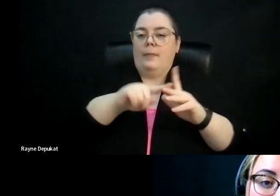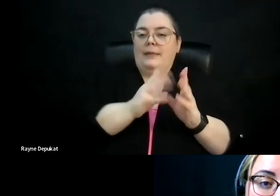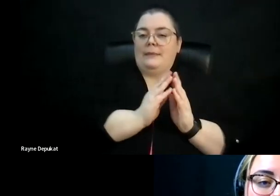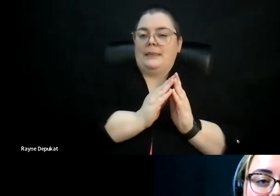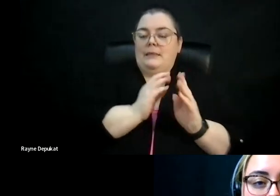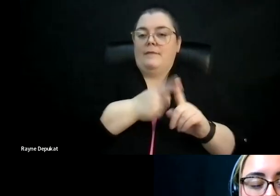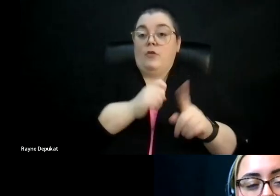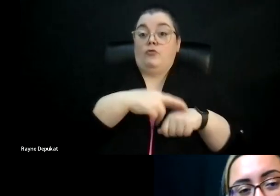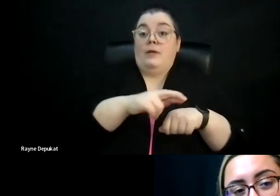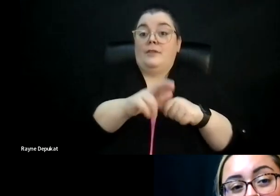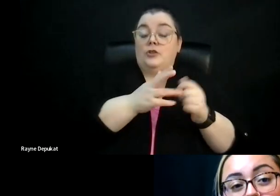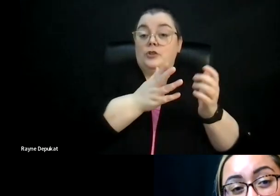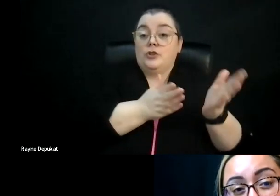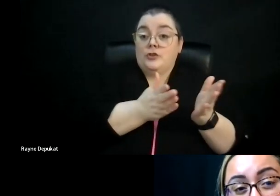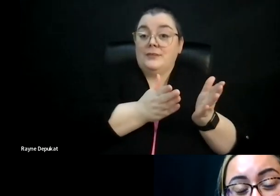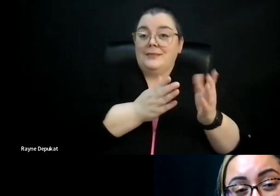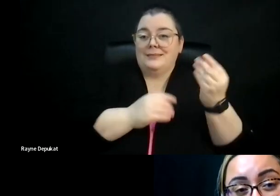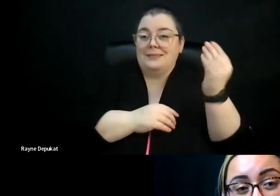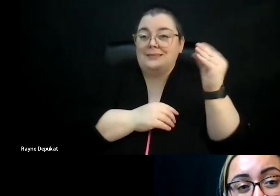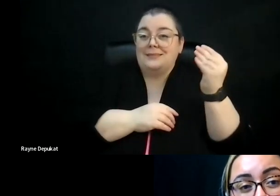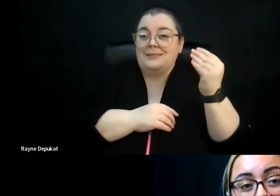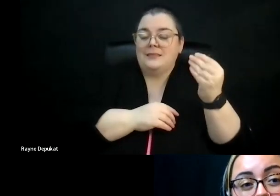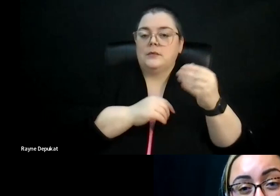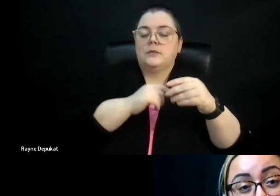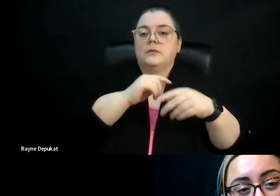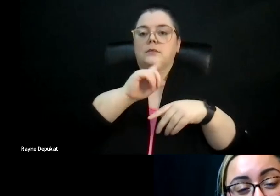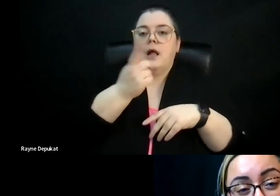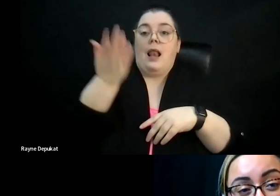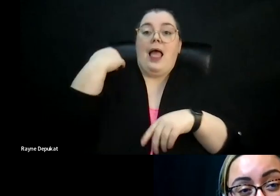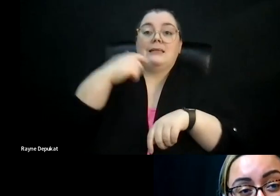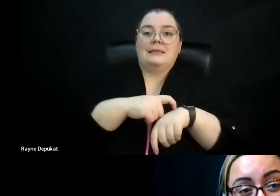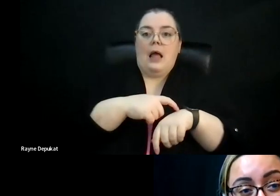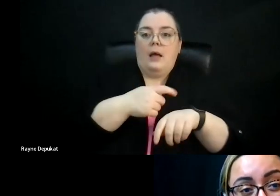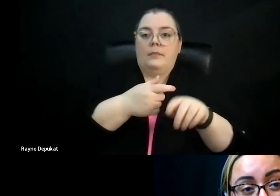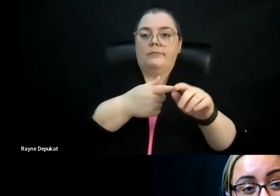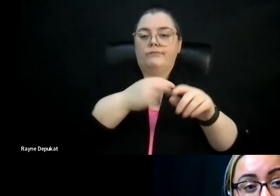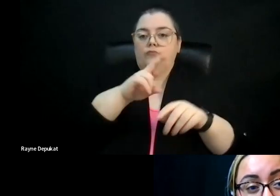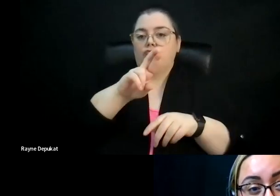Just like the policy and procedure I talked about at the beginning of this meeting that the referral service gave me. The last time